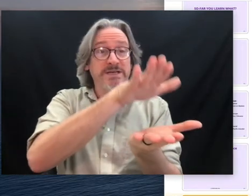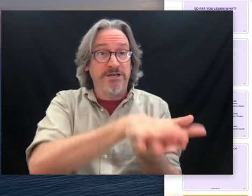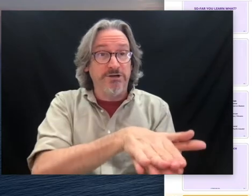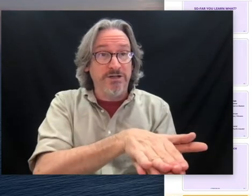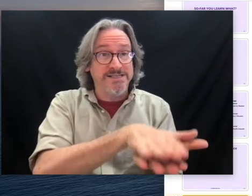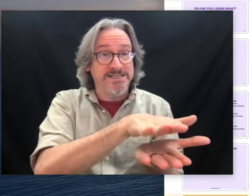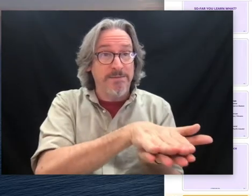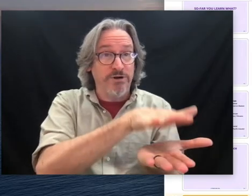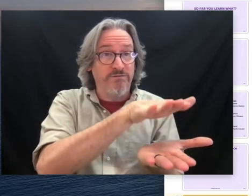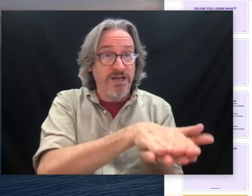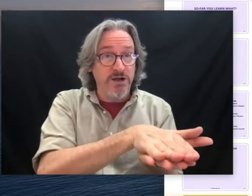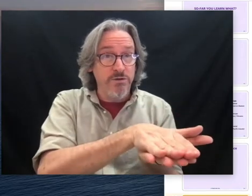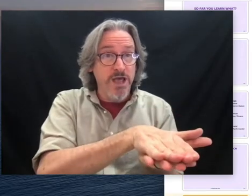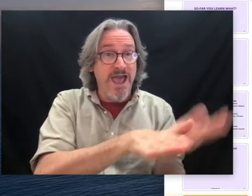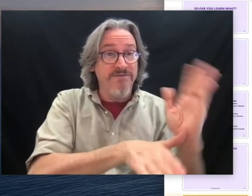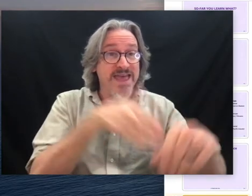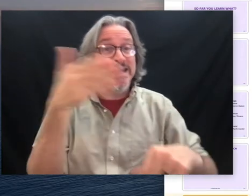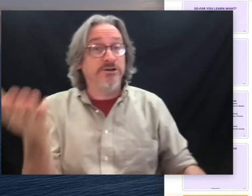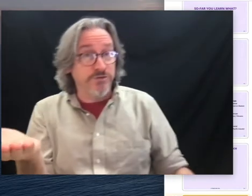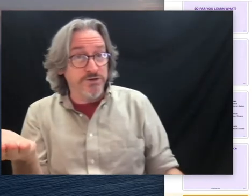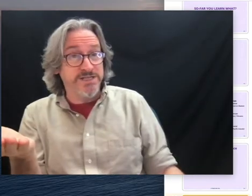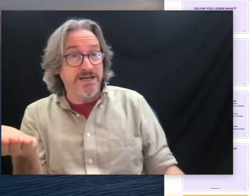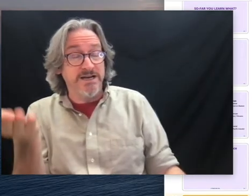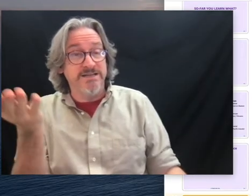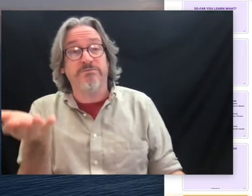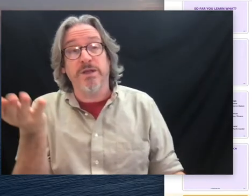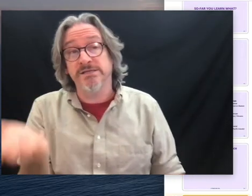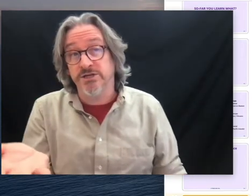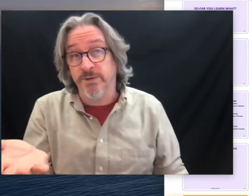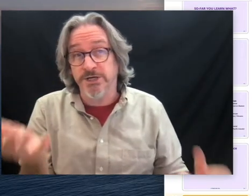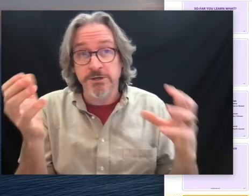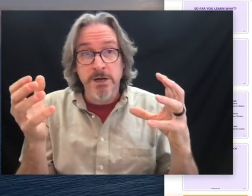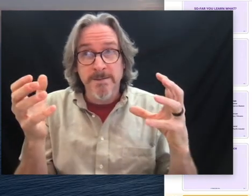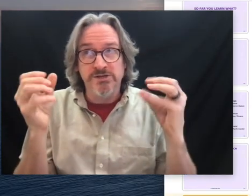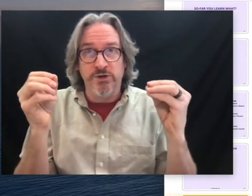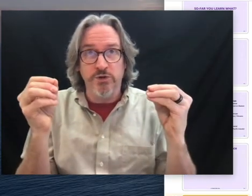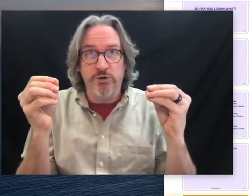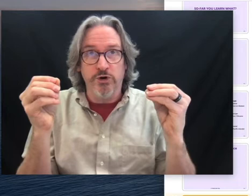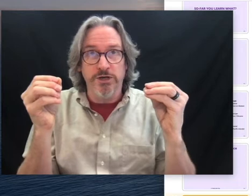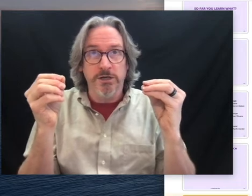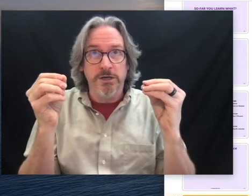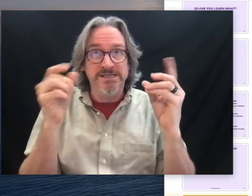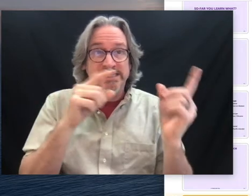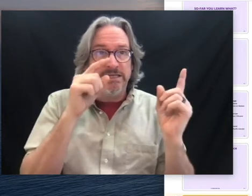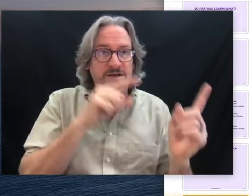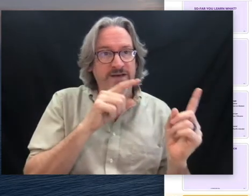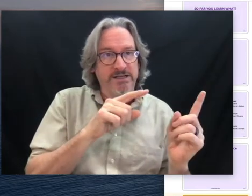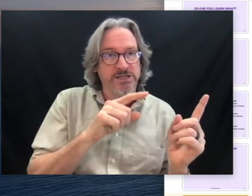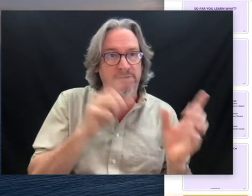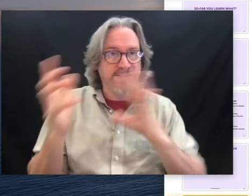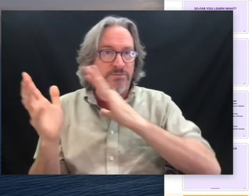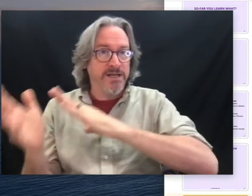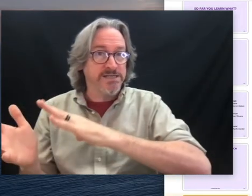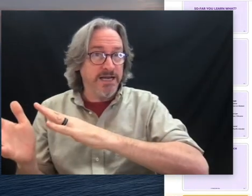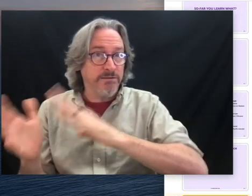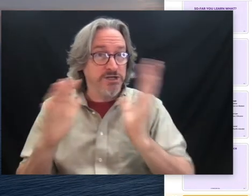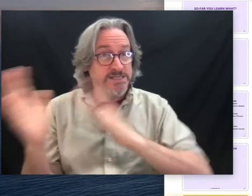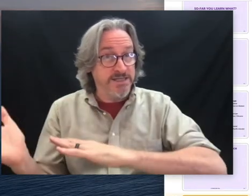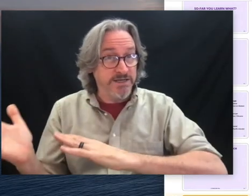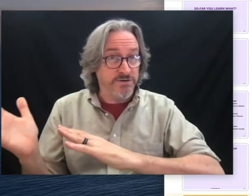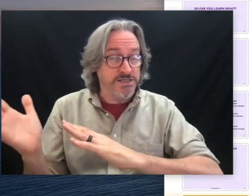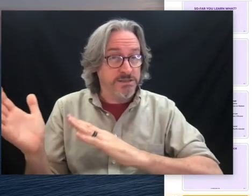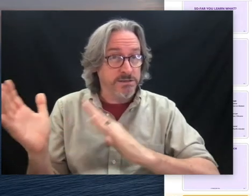introduced the material as a separate video and then introduced it in a deaf-blind situation so that you could see the effects of deaf-blind sign